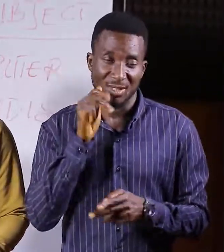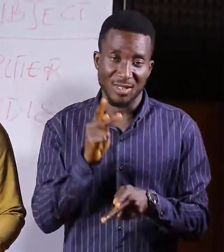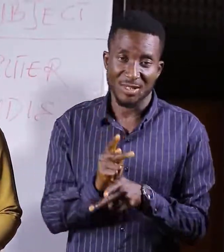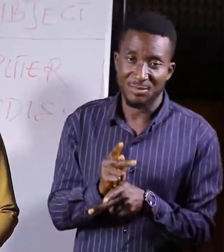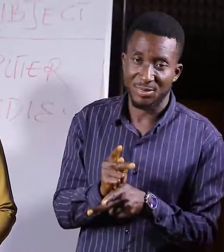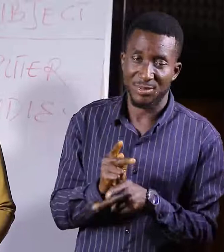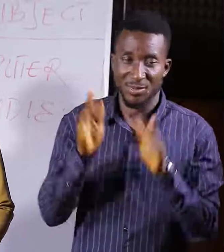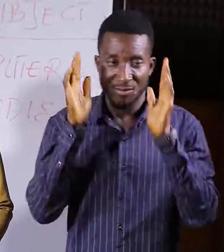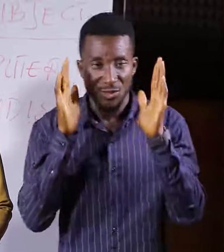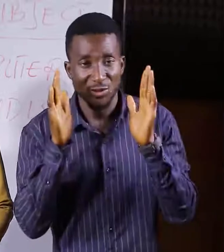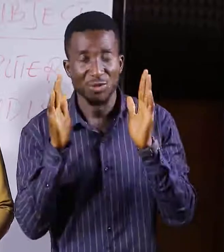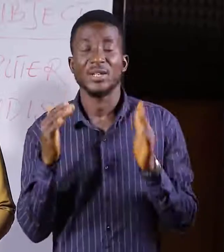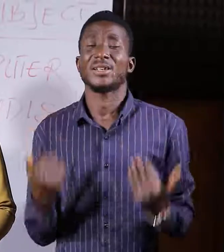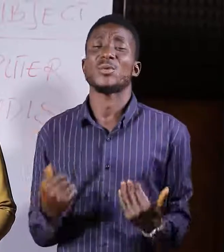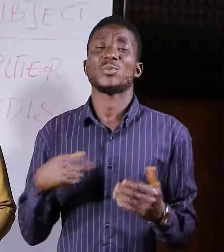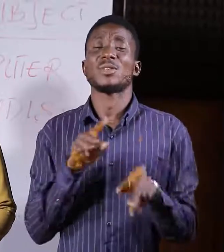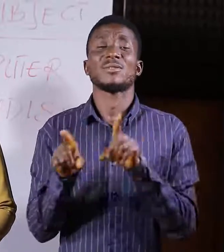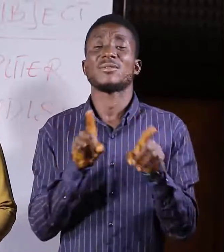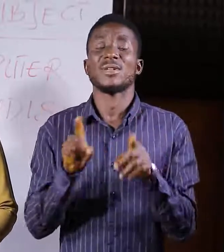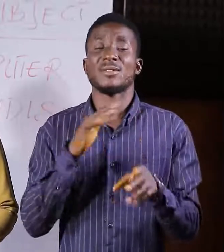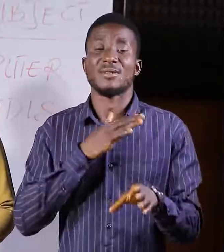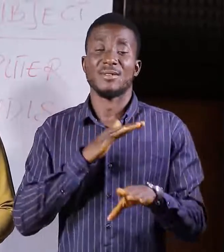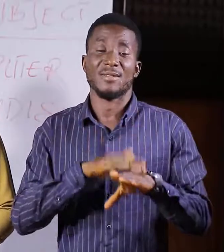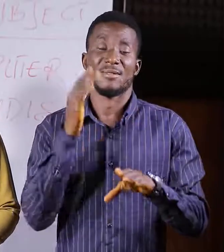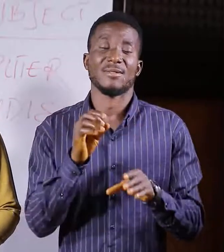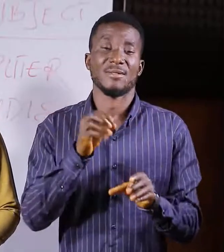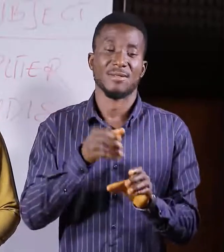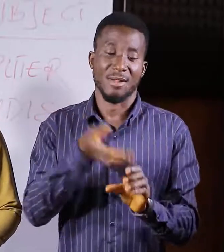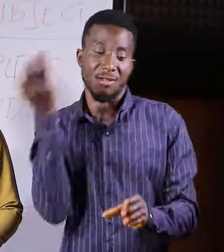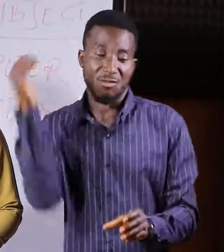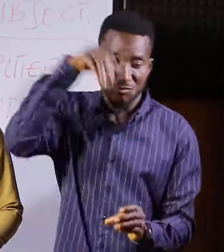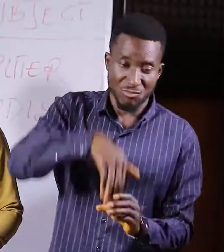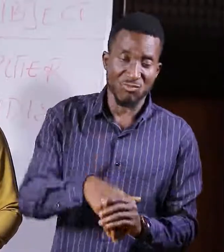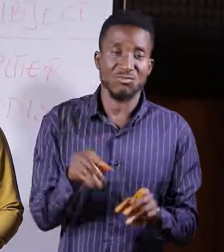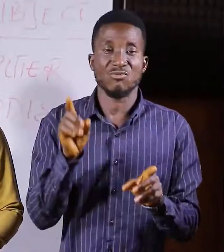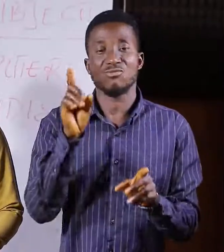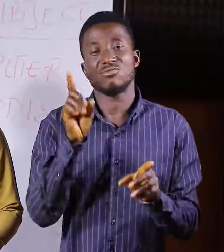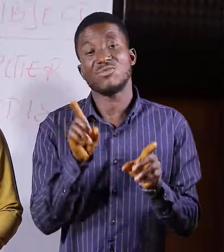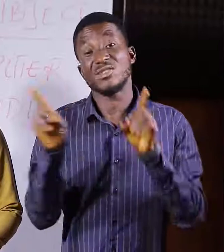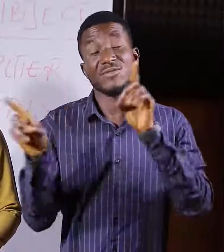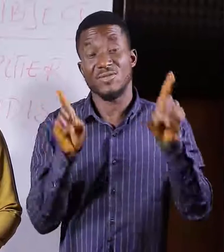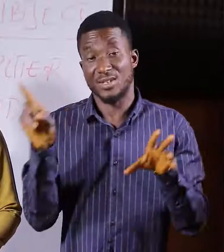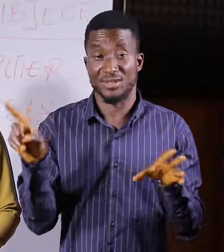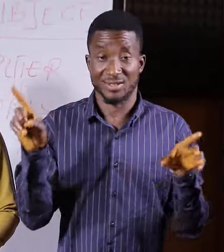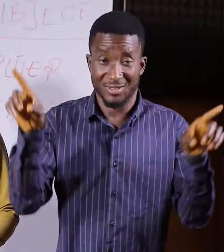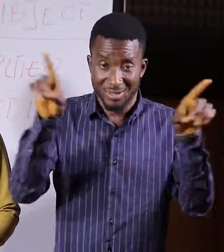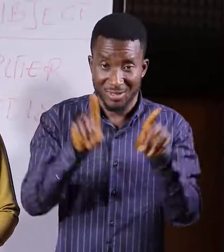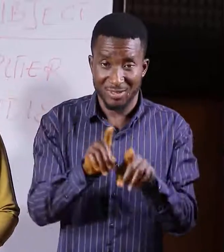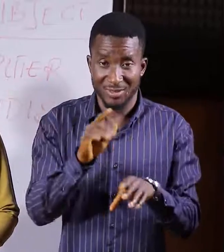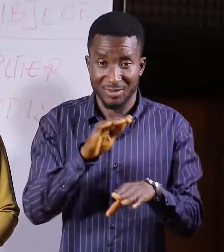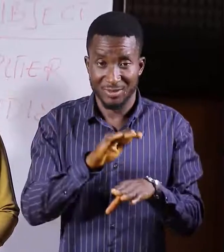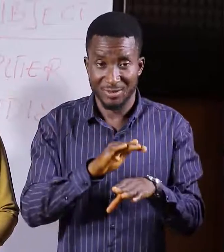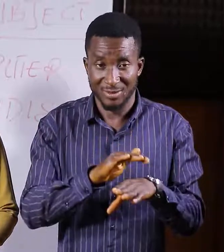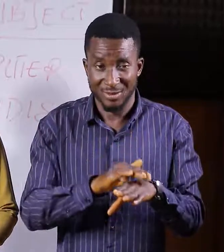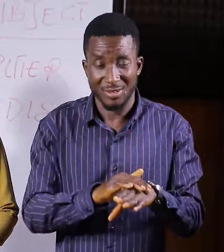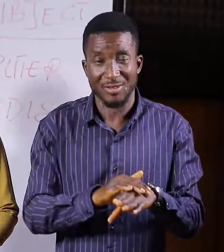learning. So we define an output device as as a device or an equipment or